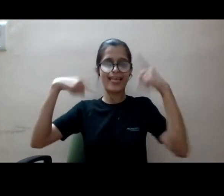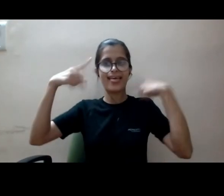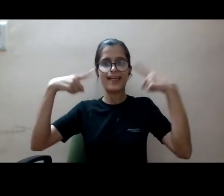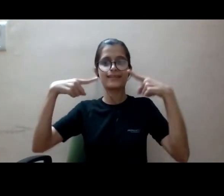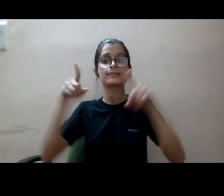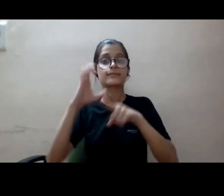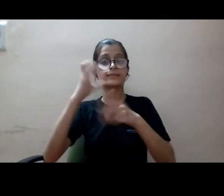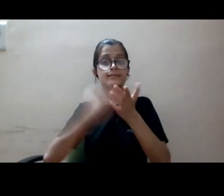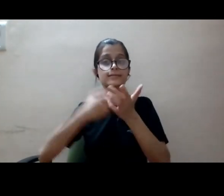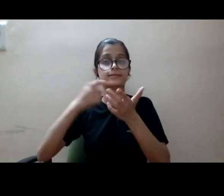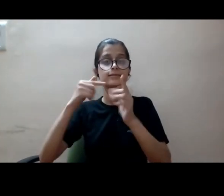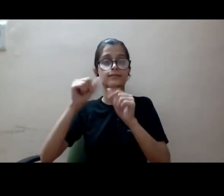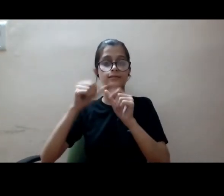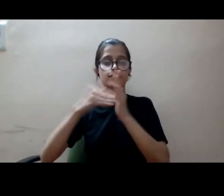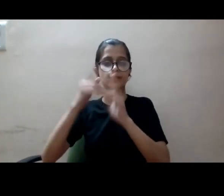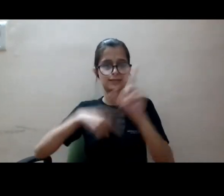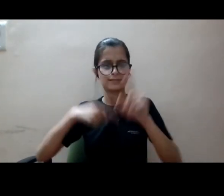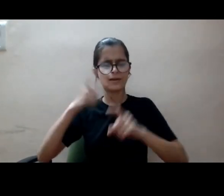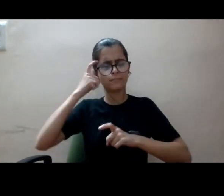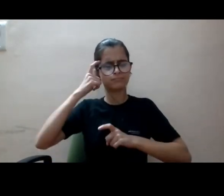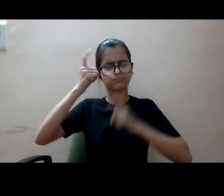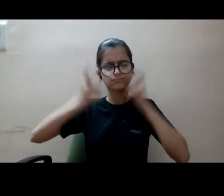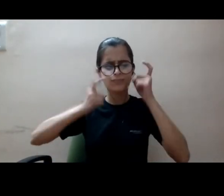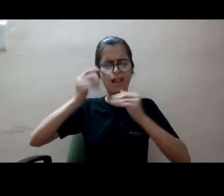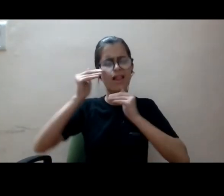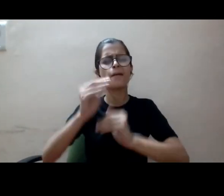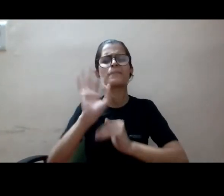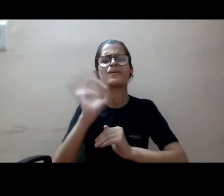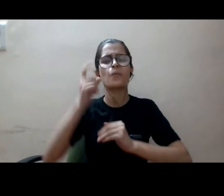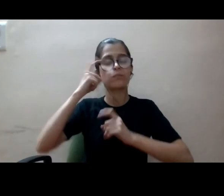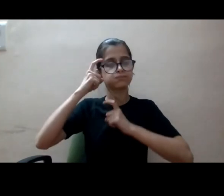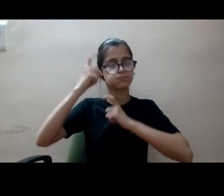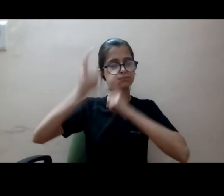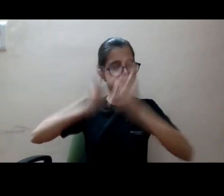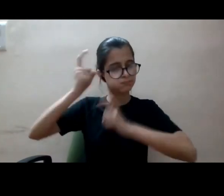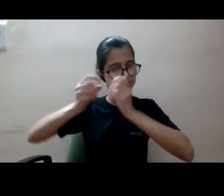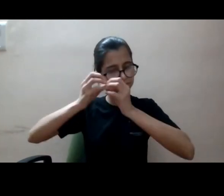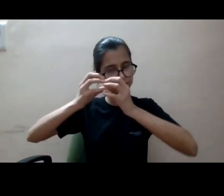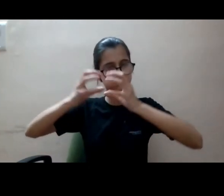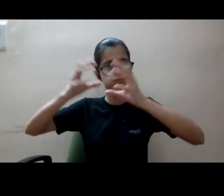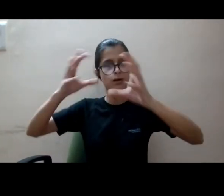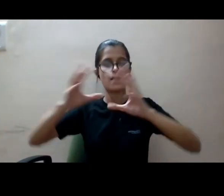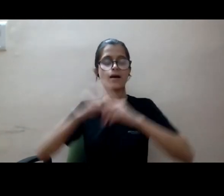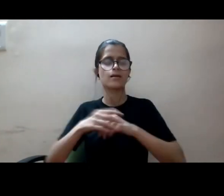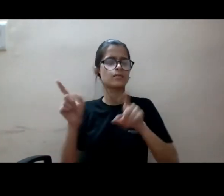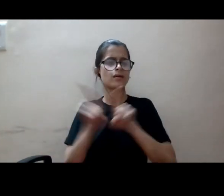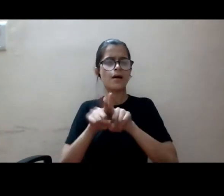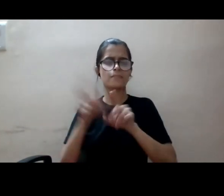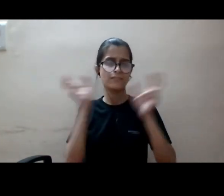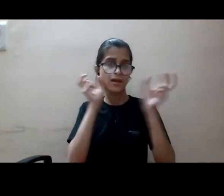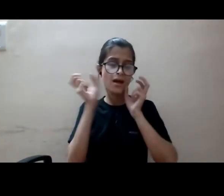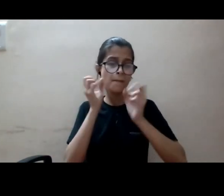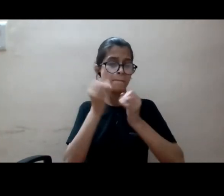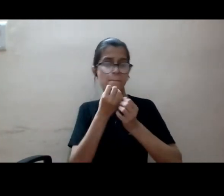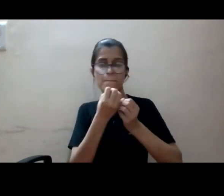thinking outside the box, right? And, you know, you'll hear this all the time, you know, in